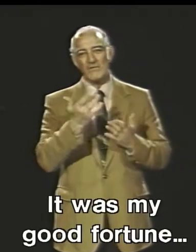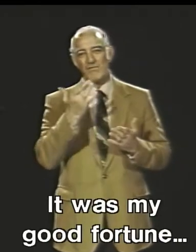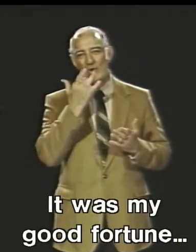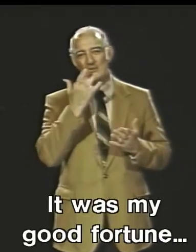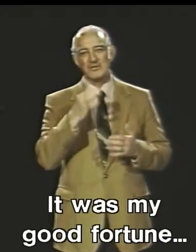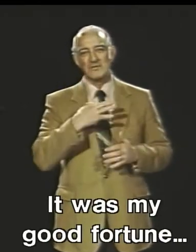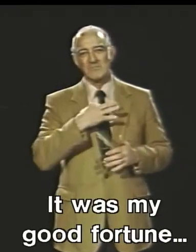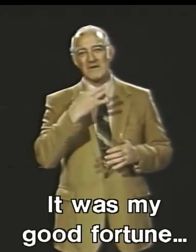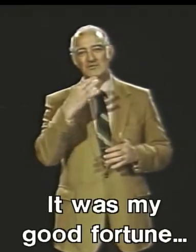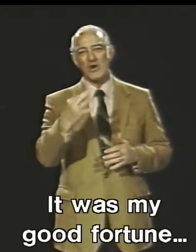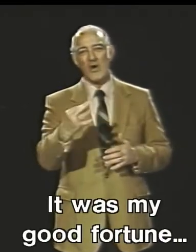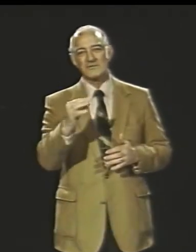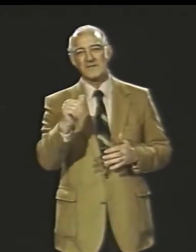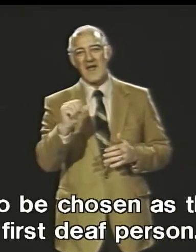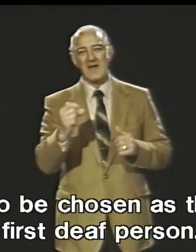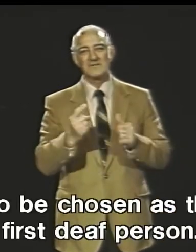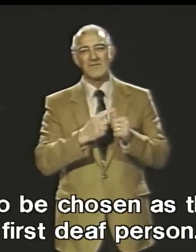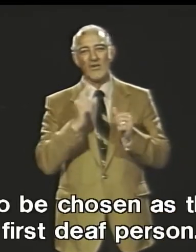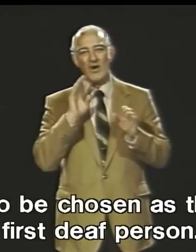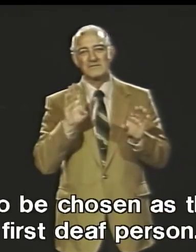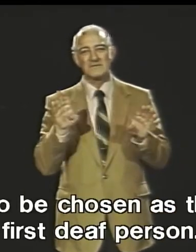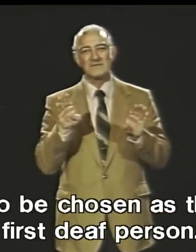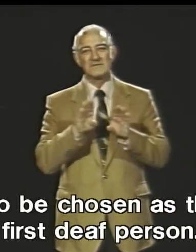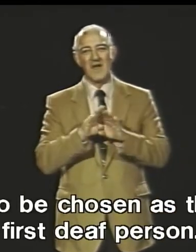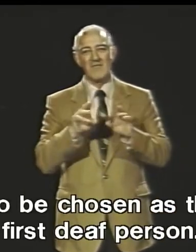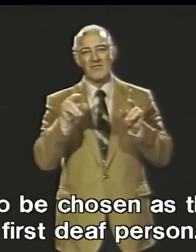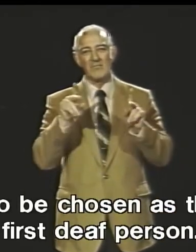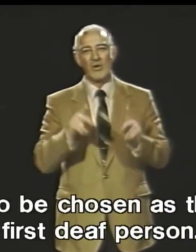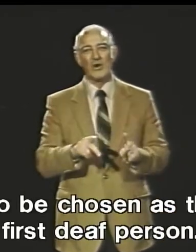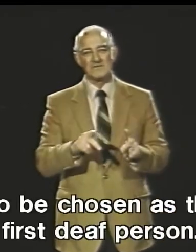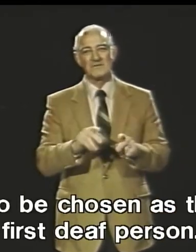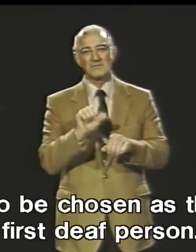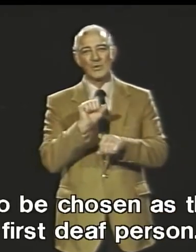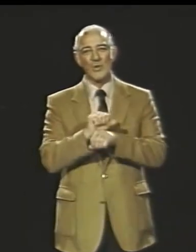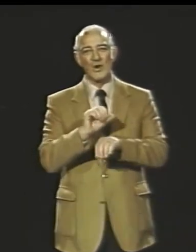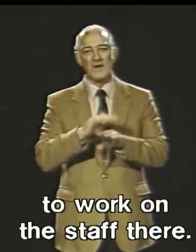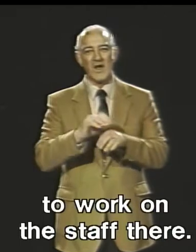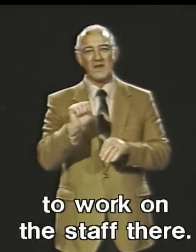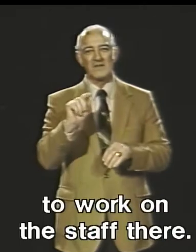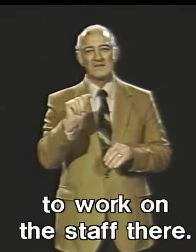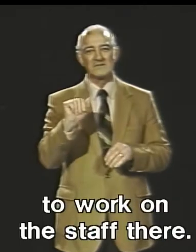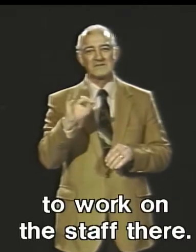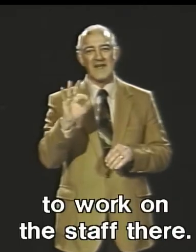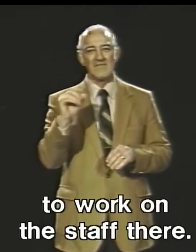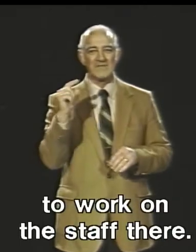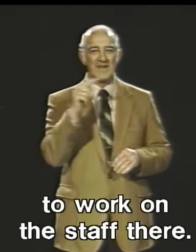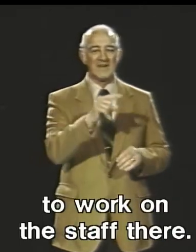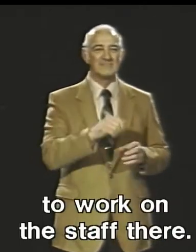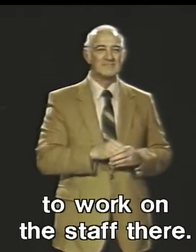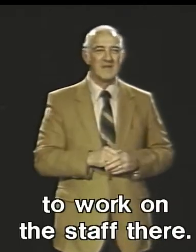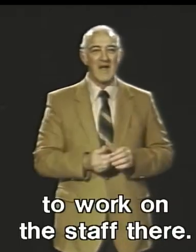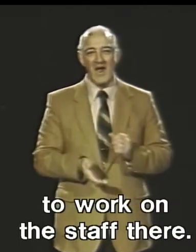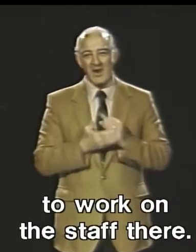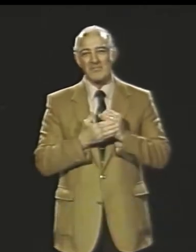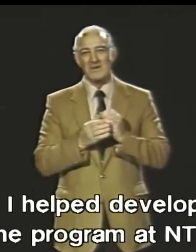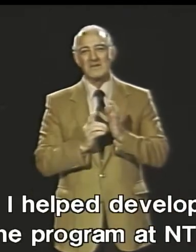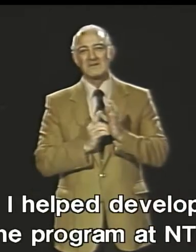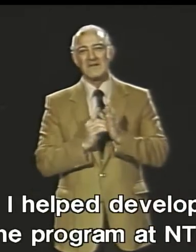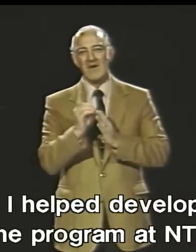It was my good fortune to be chosen as the first deaf person to work on the staff there.